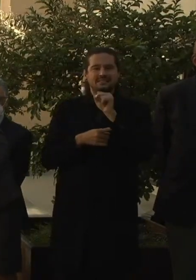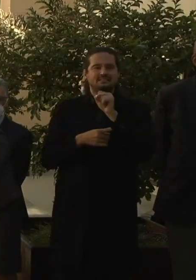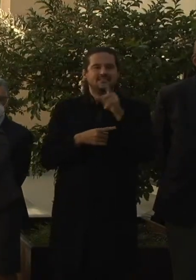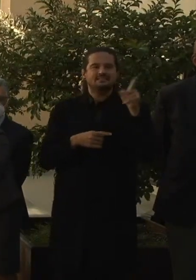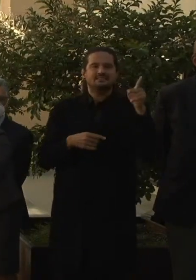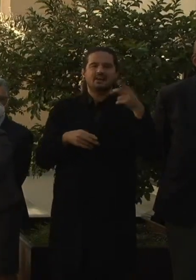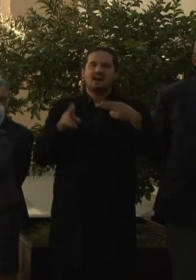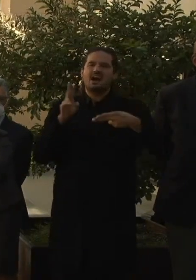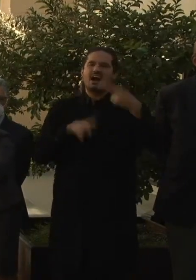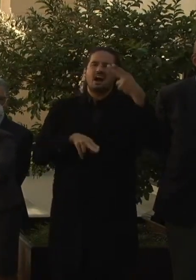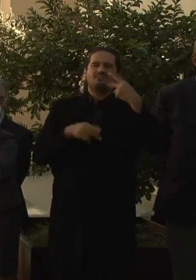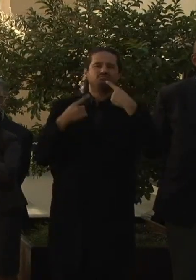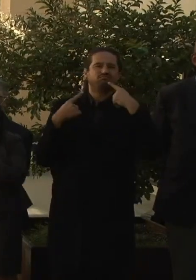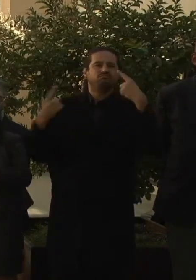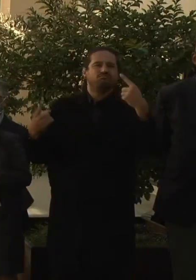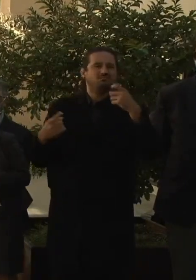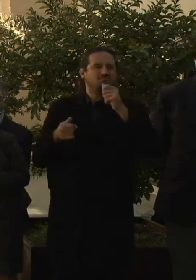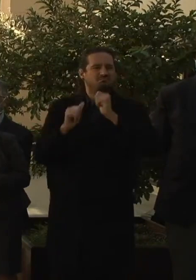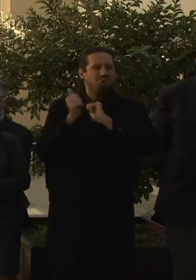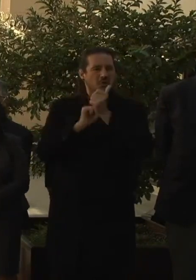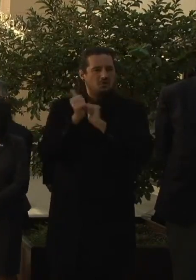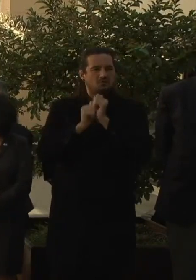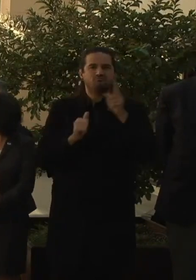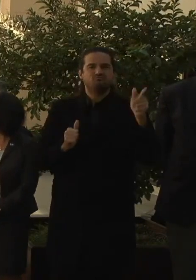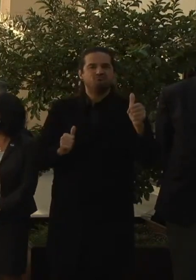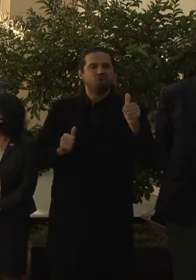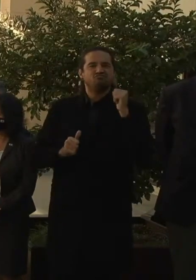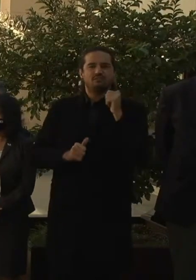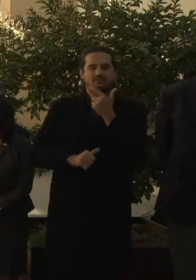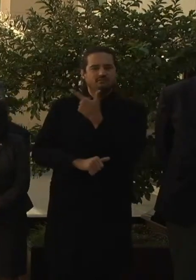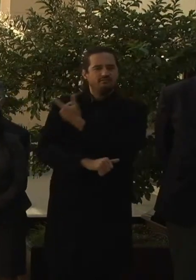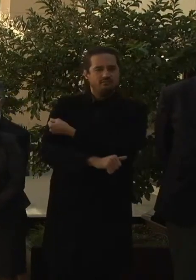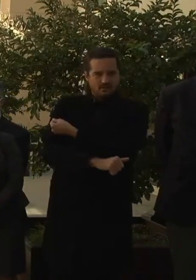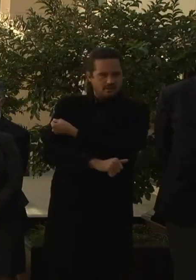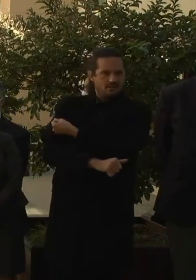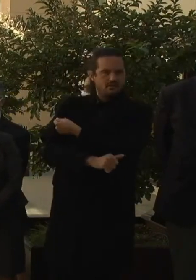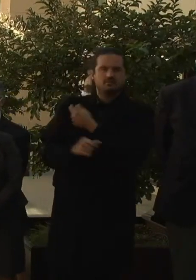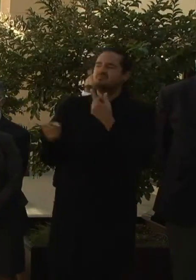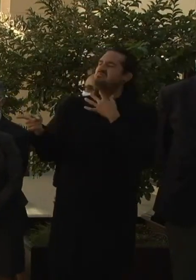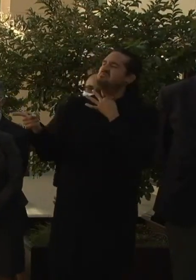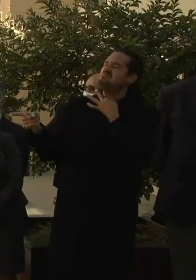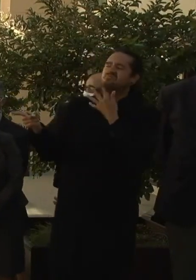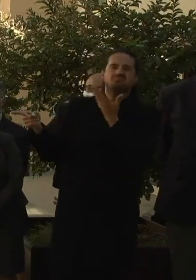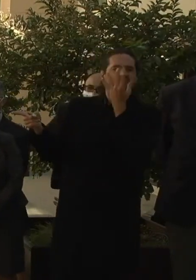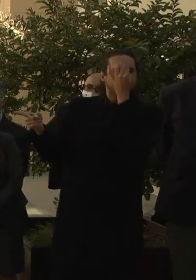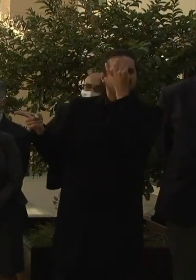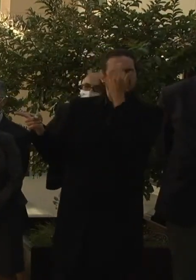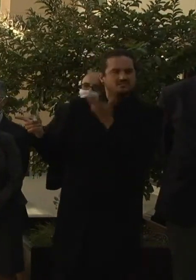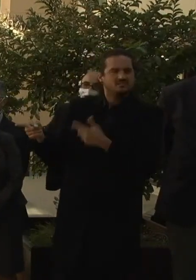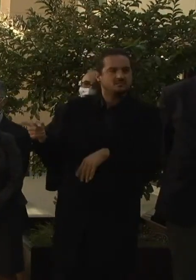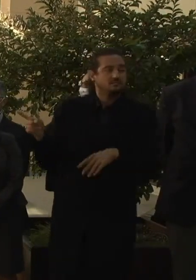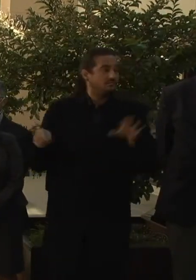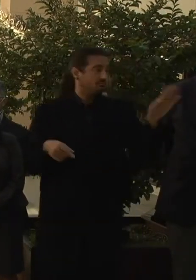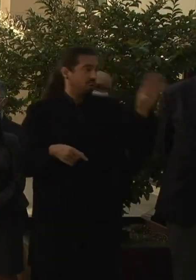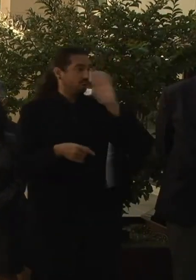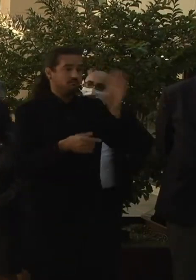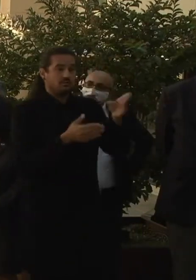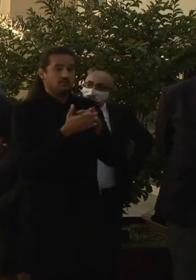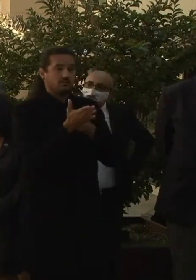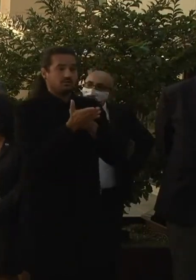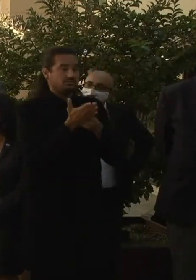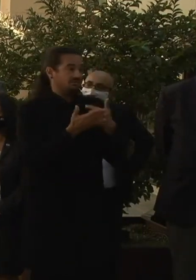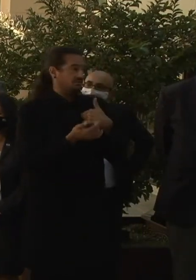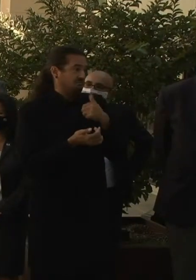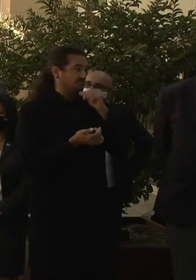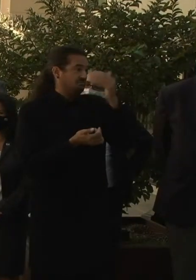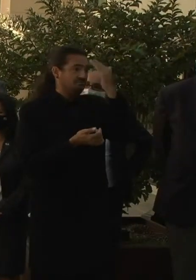follow what he's doing. I just, honestly, I don't know enough about it. So if I did, I would